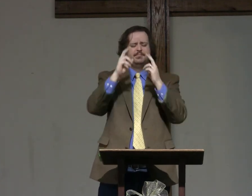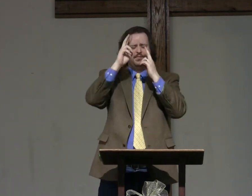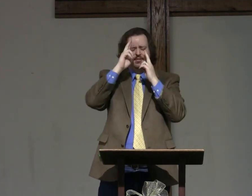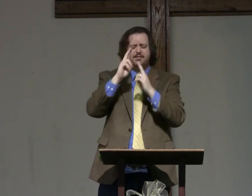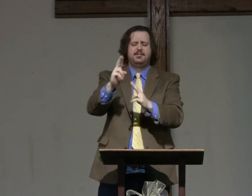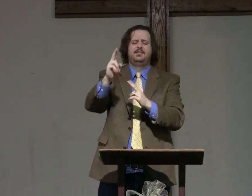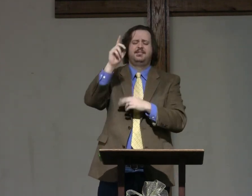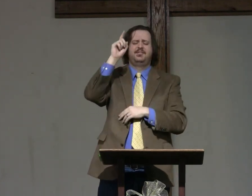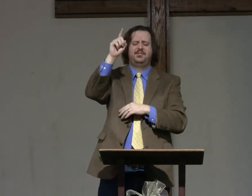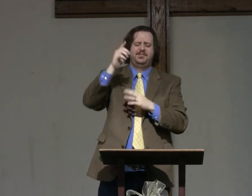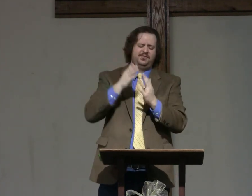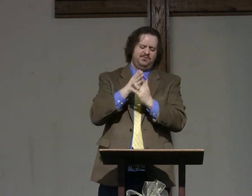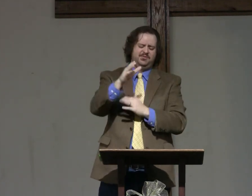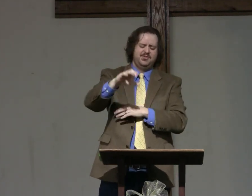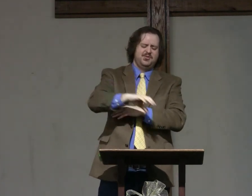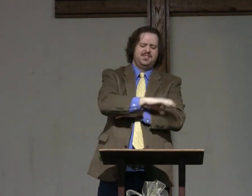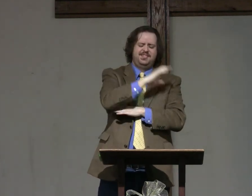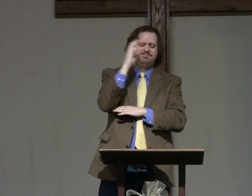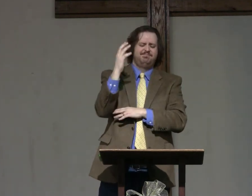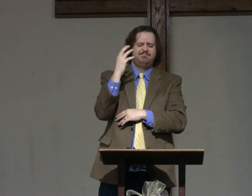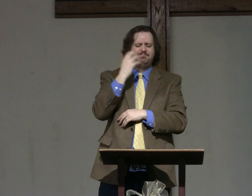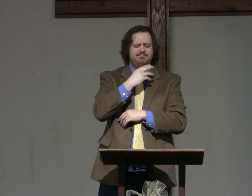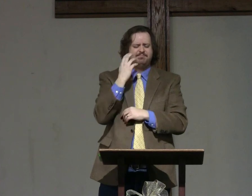continues to celebrate and honor you through Christmas.